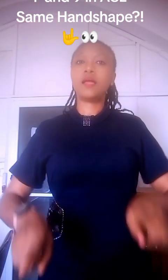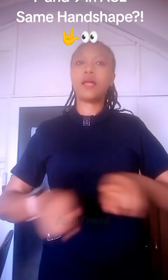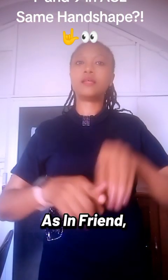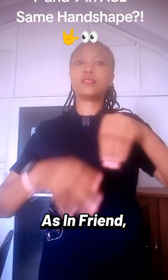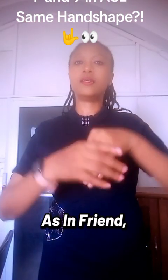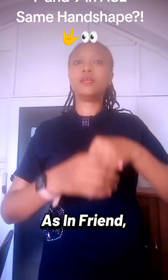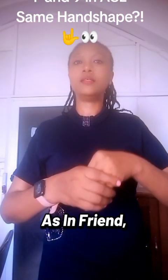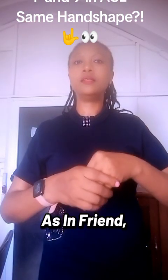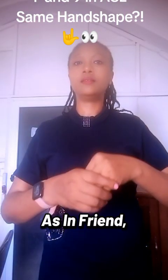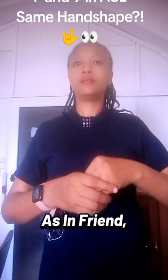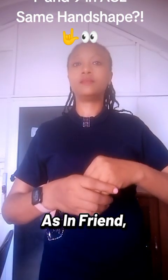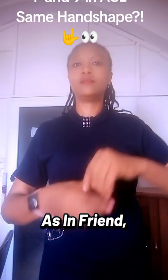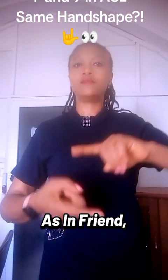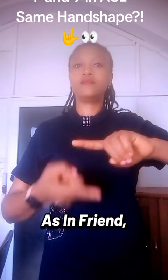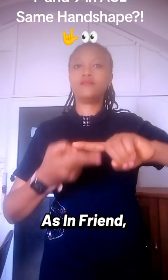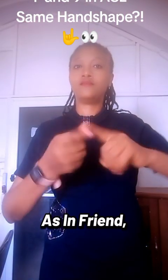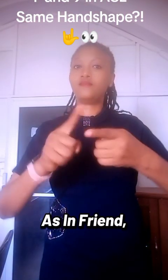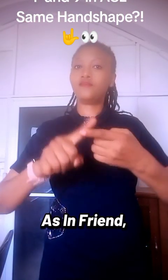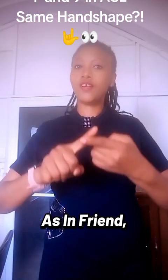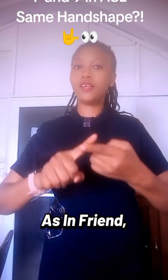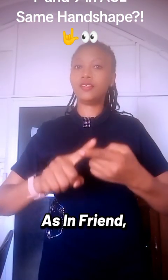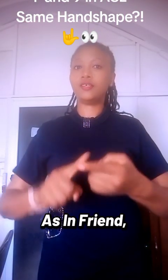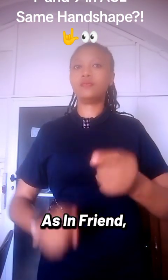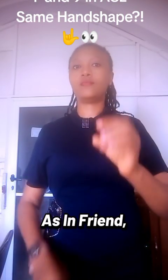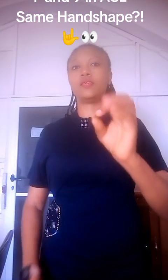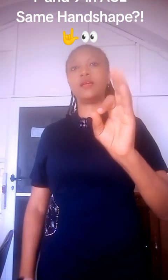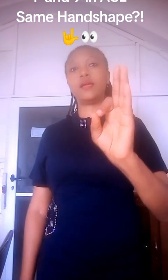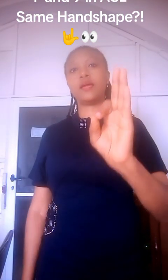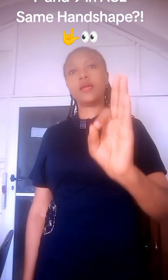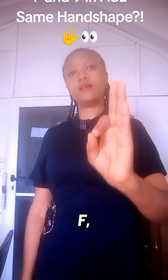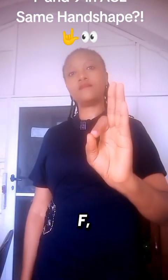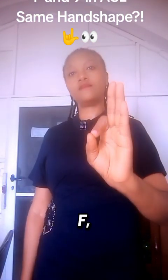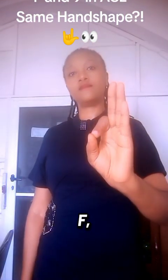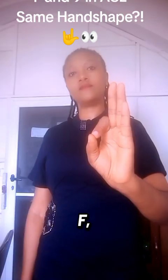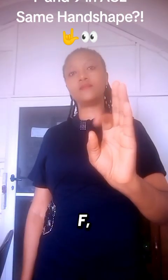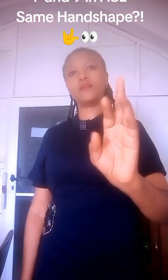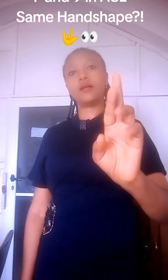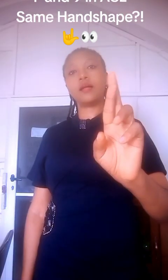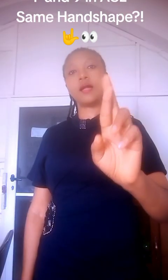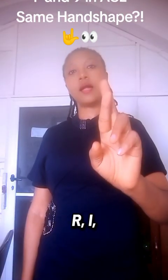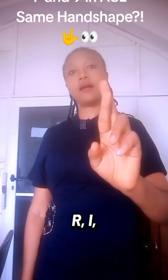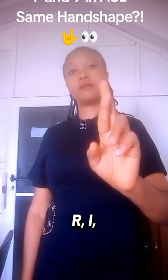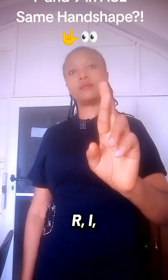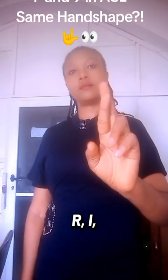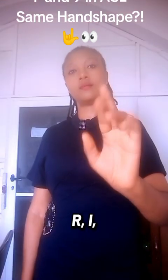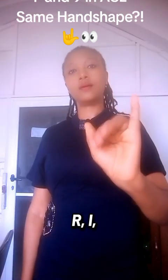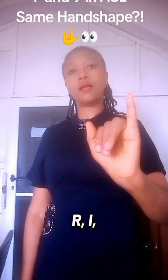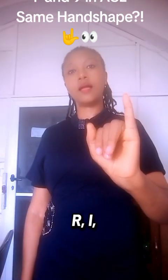As in friend. F. R.